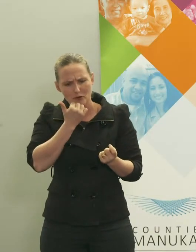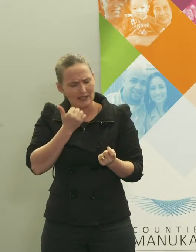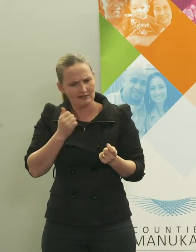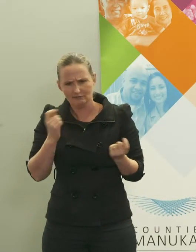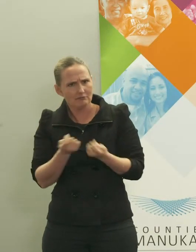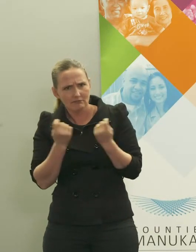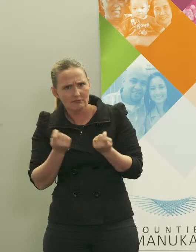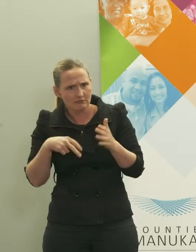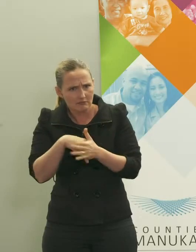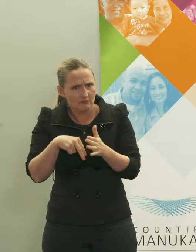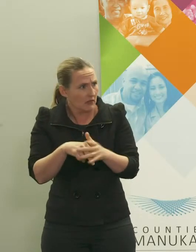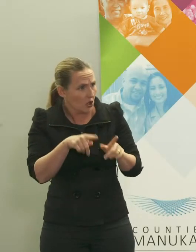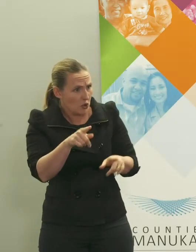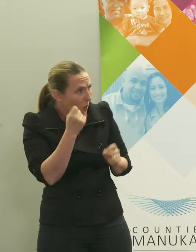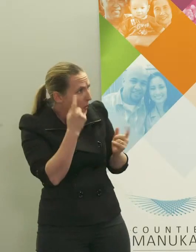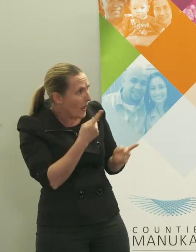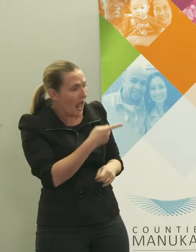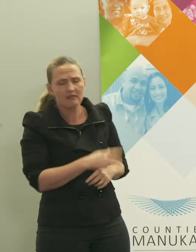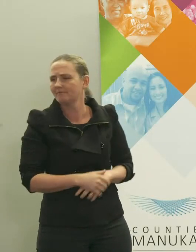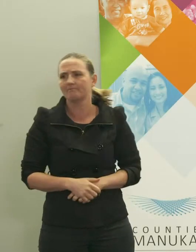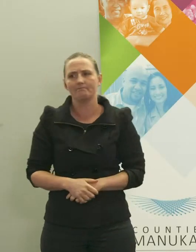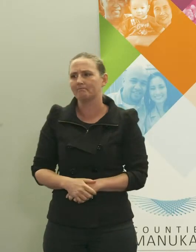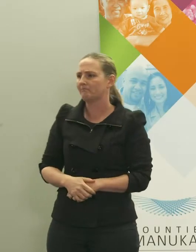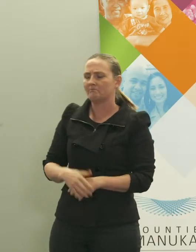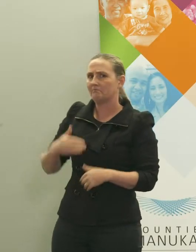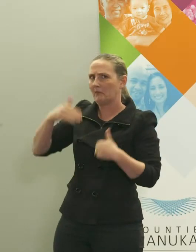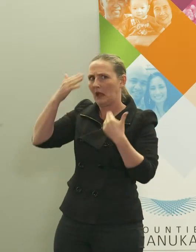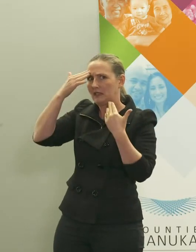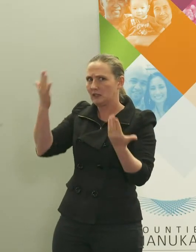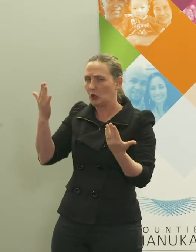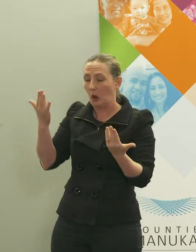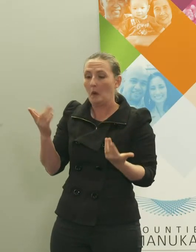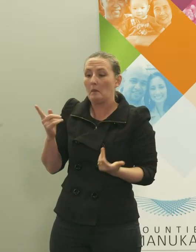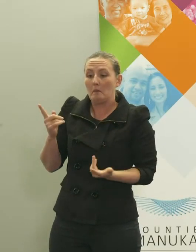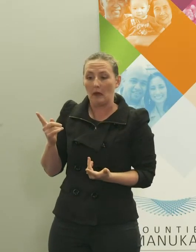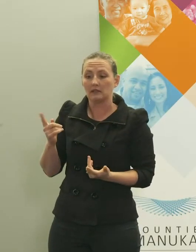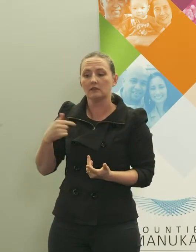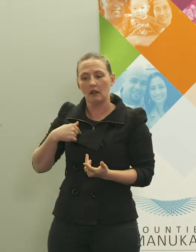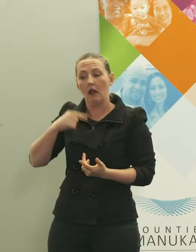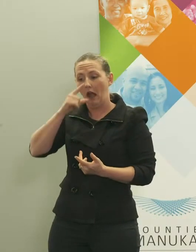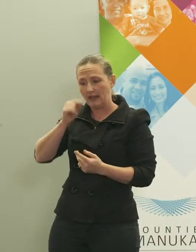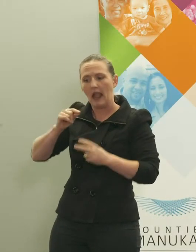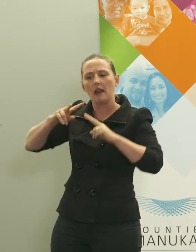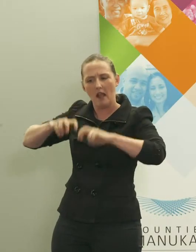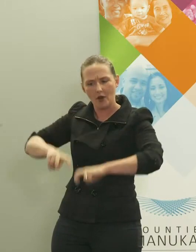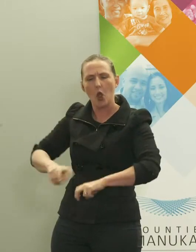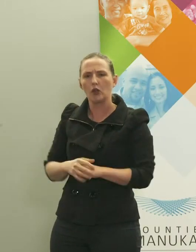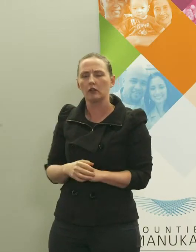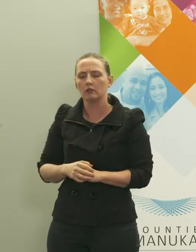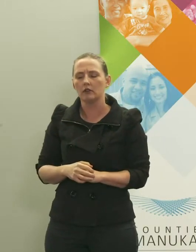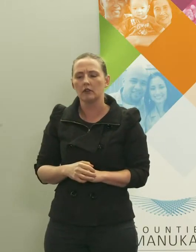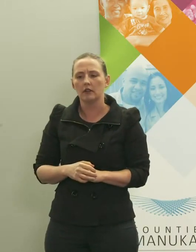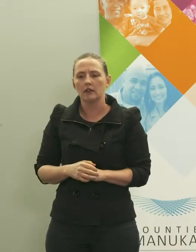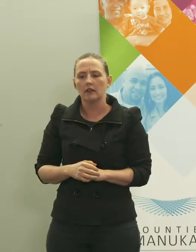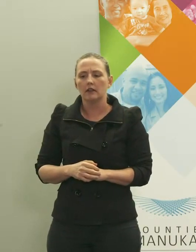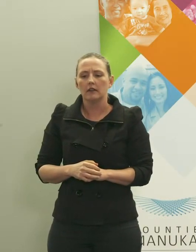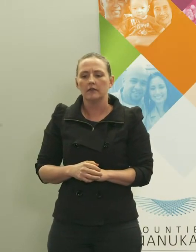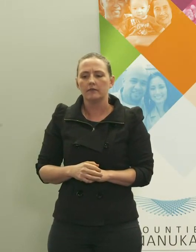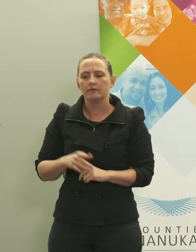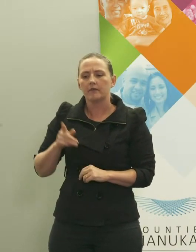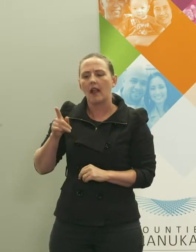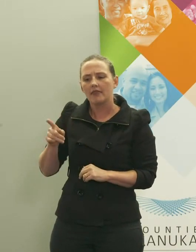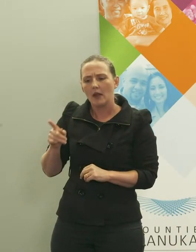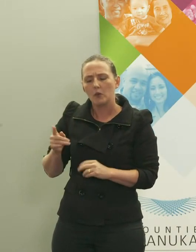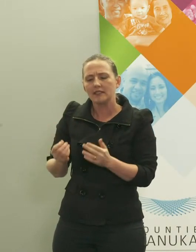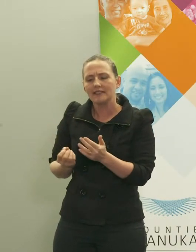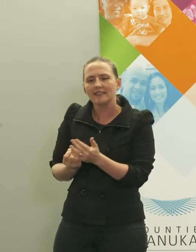certainly we'll have a look at that. The developers, it's actually being developed by an external provider for us, and I know that they're working very hard